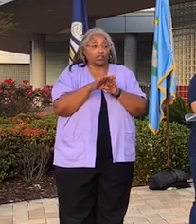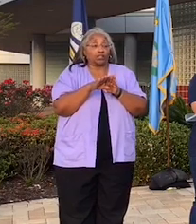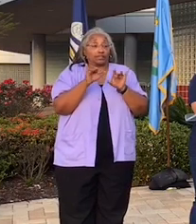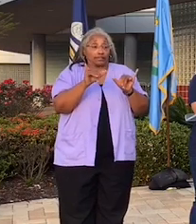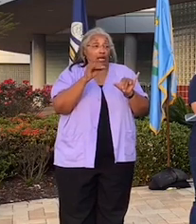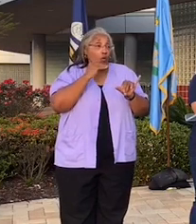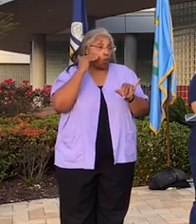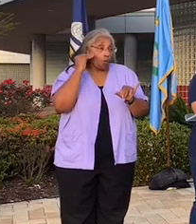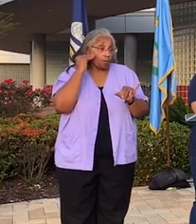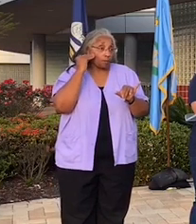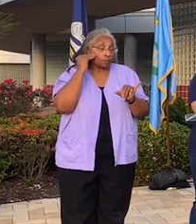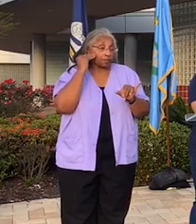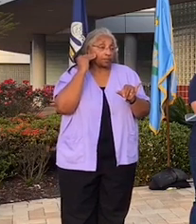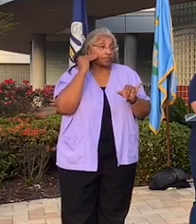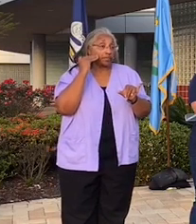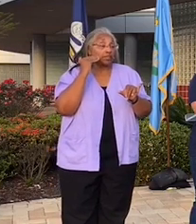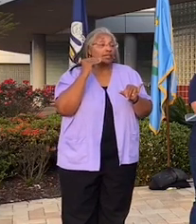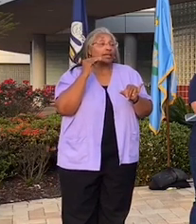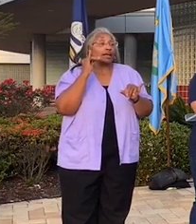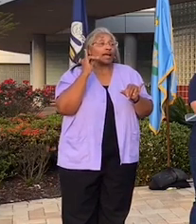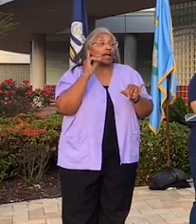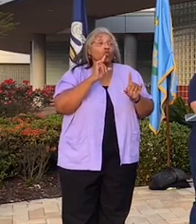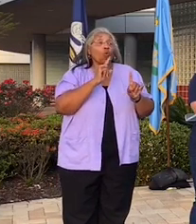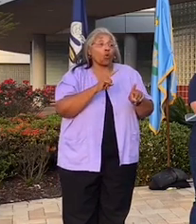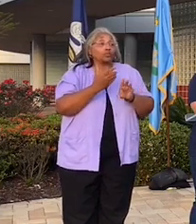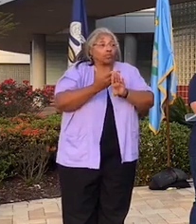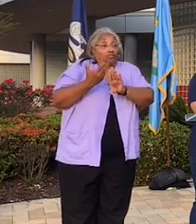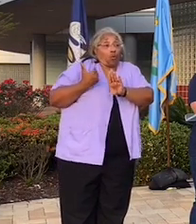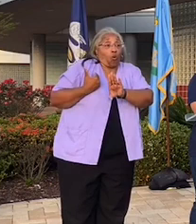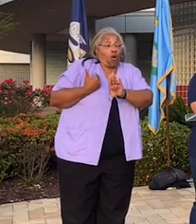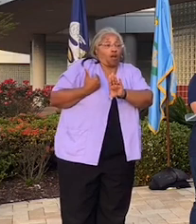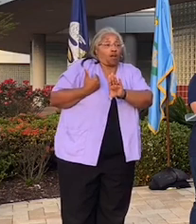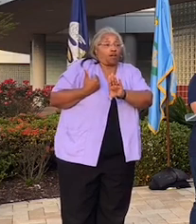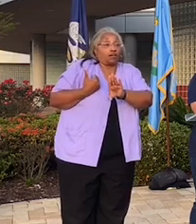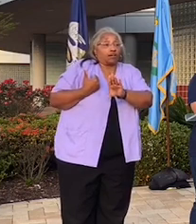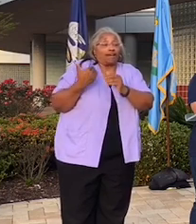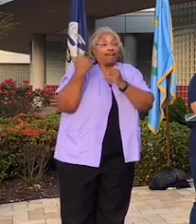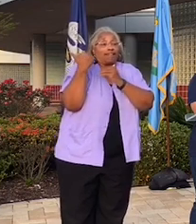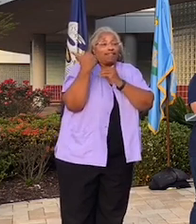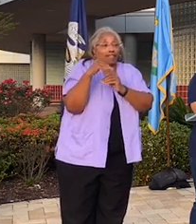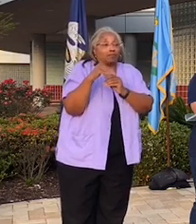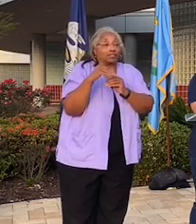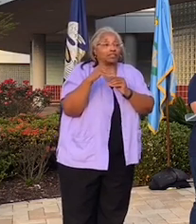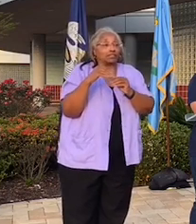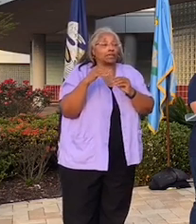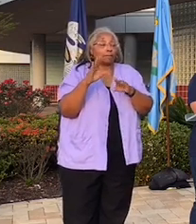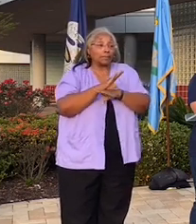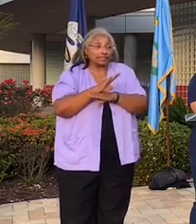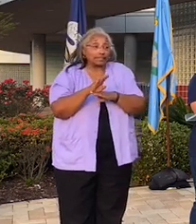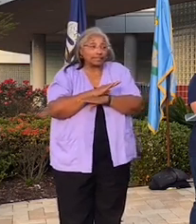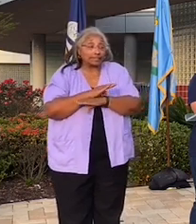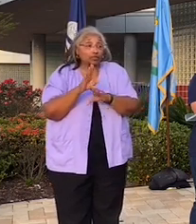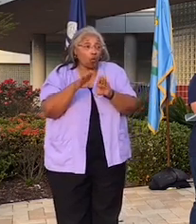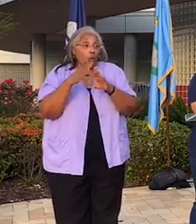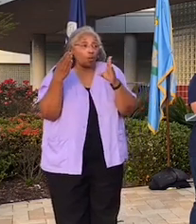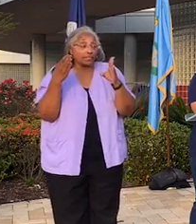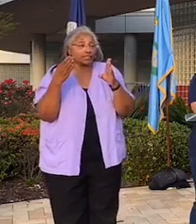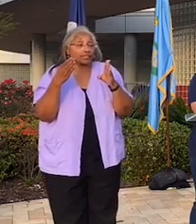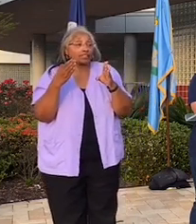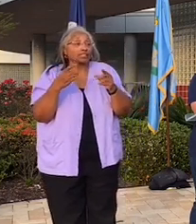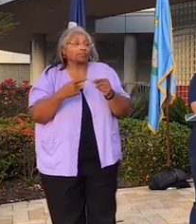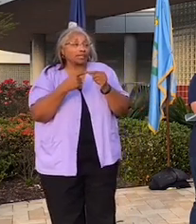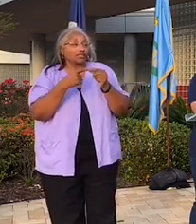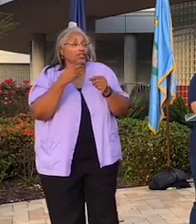stay-at-home orders and even those that came prior to that, with limiting operations of businesses, particularly restaurants,